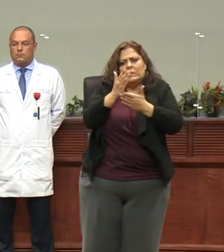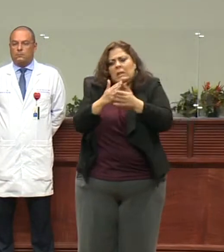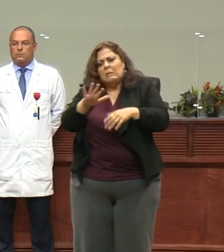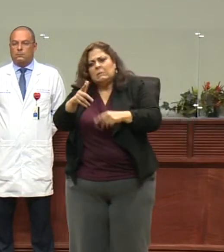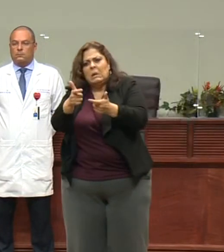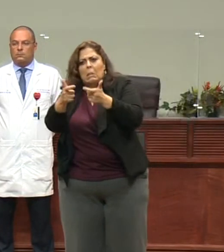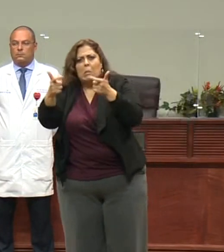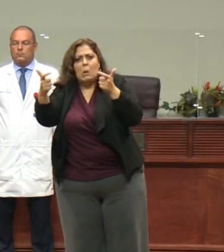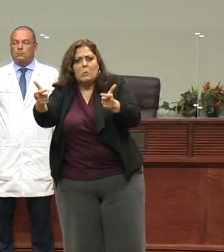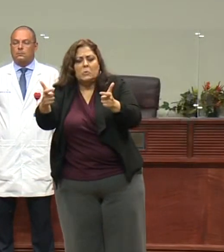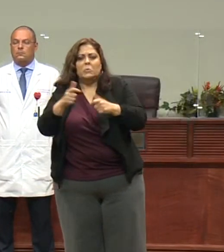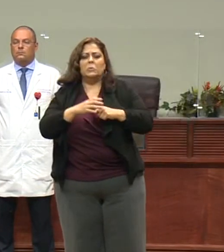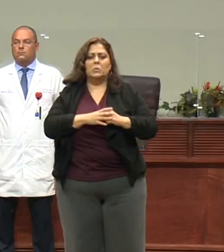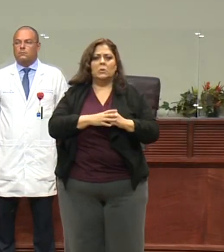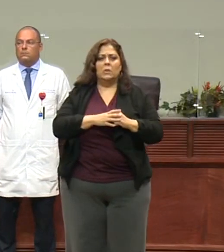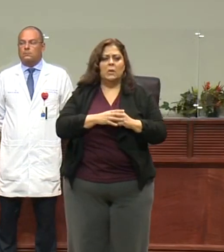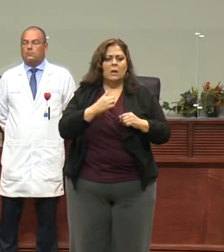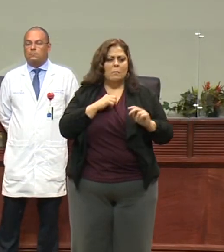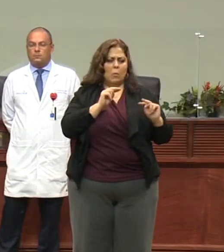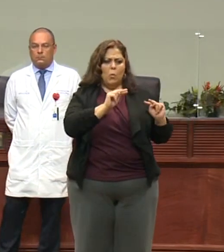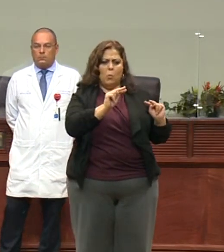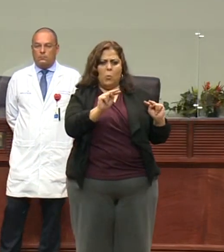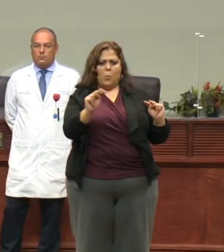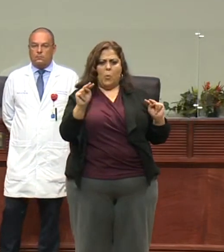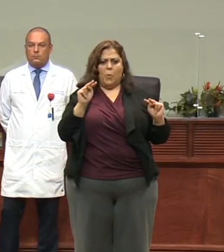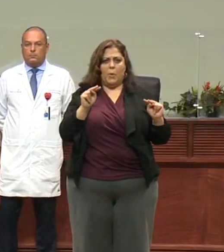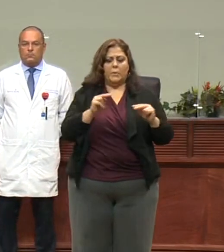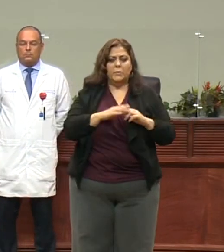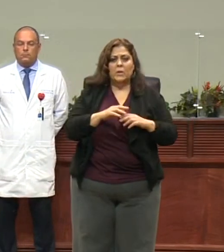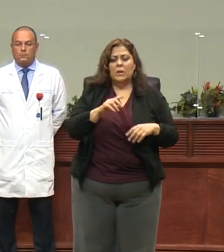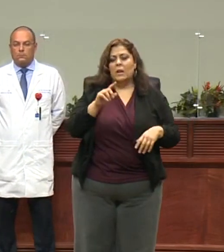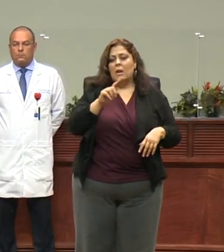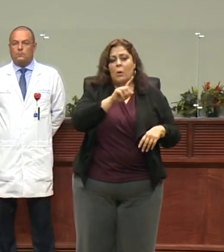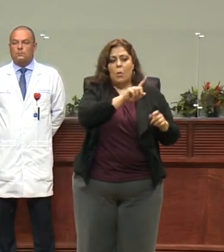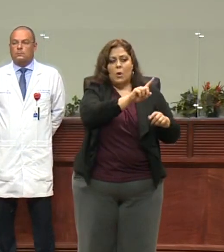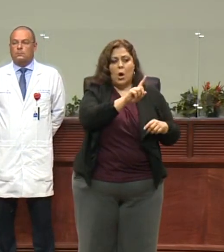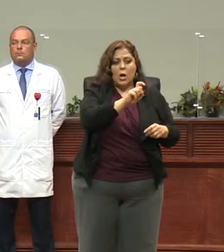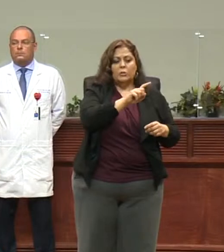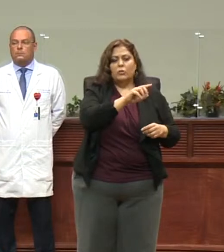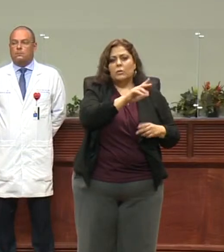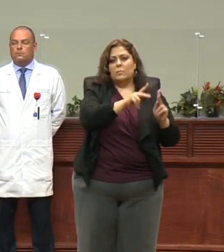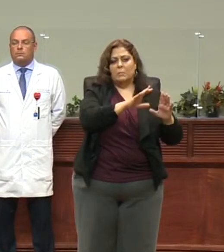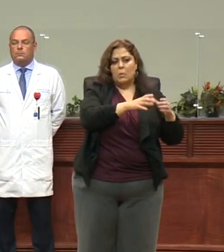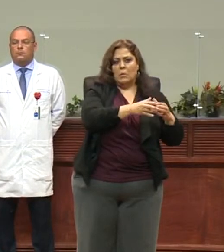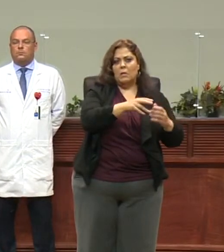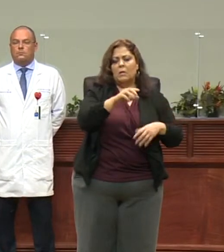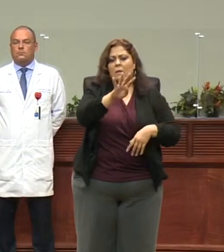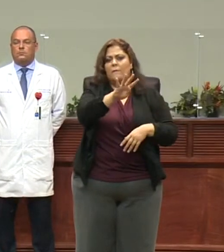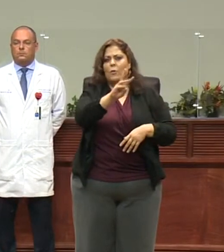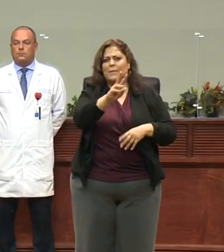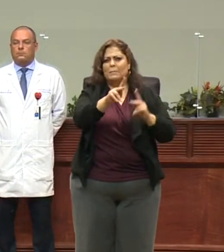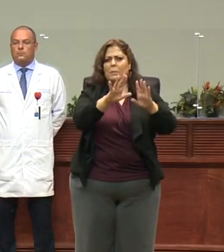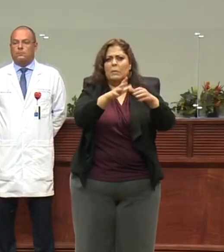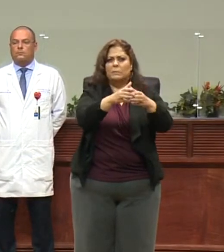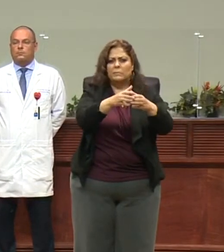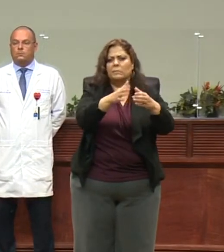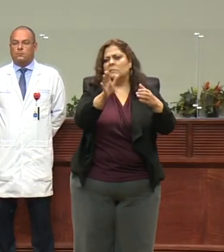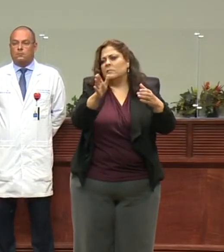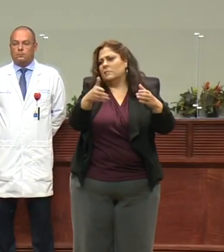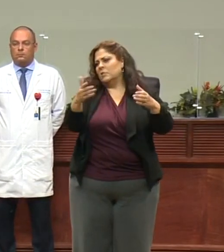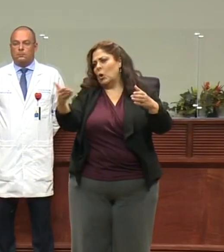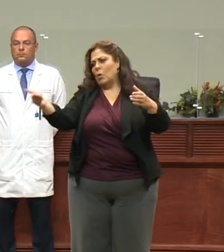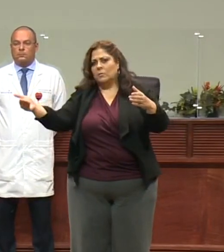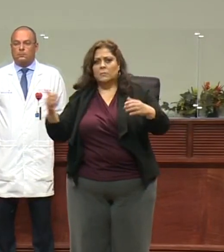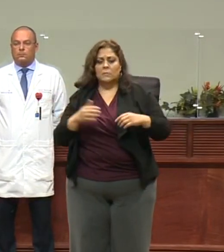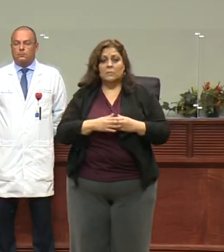but we are following outbreaks of 100 people, 46 people, and so on. And it's important to know that